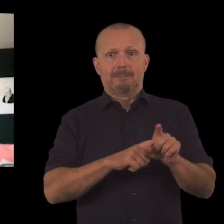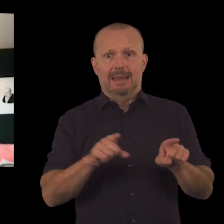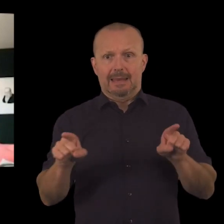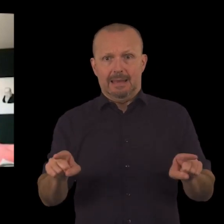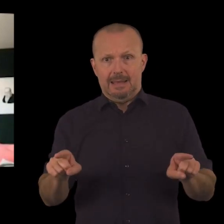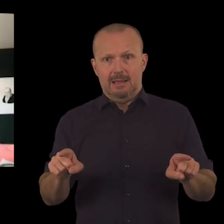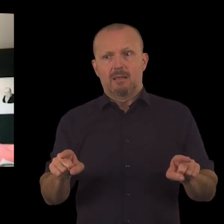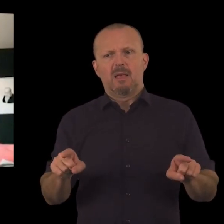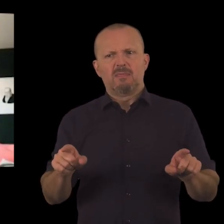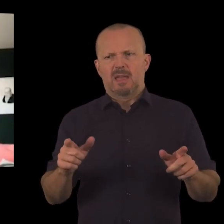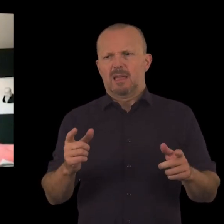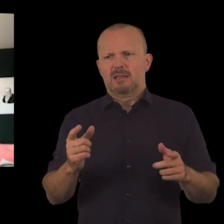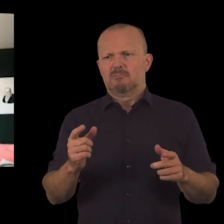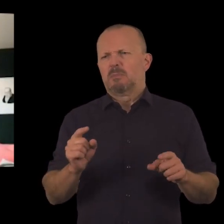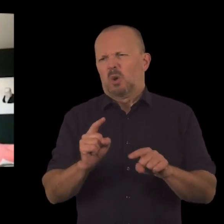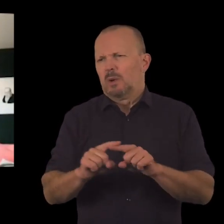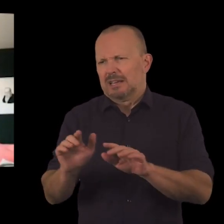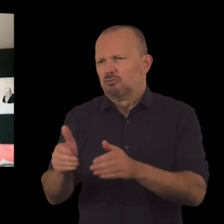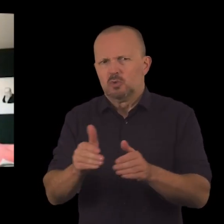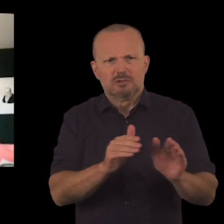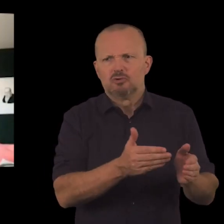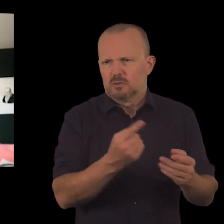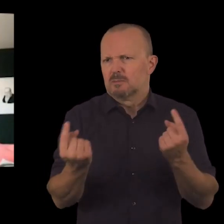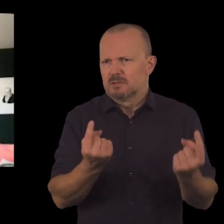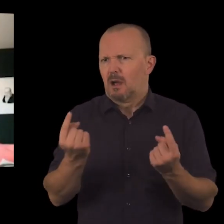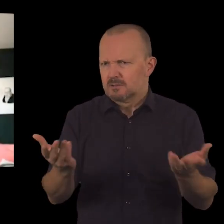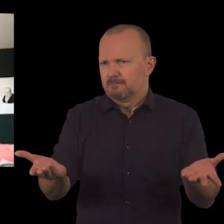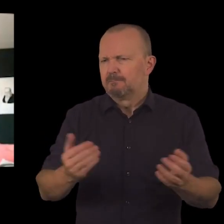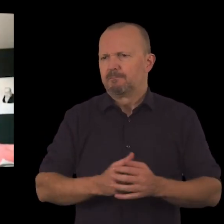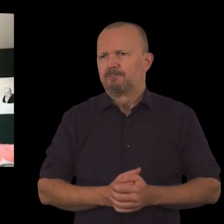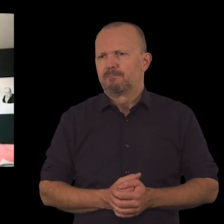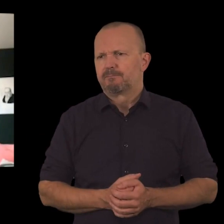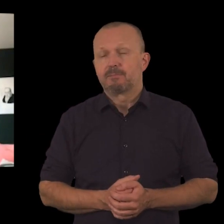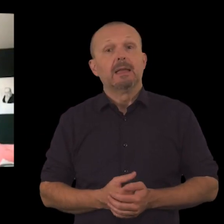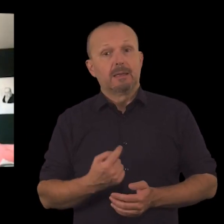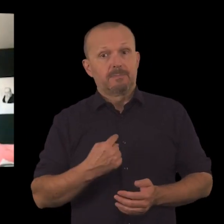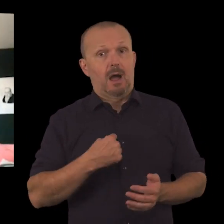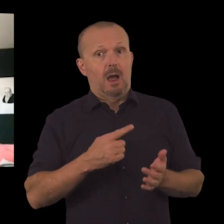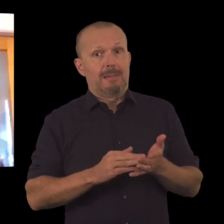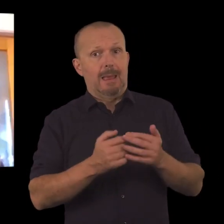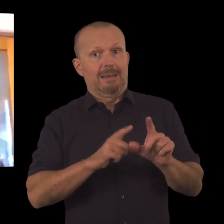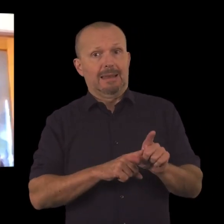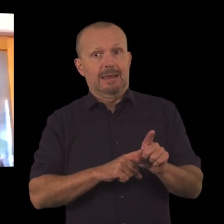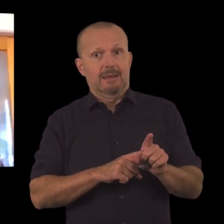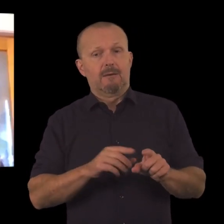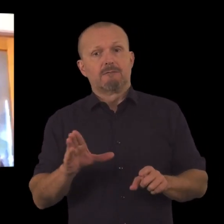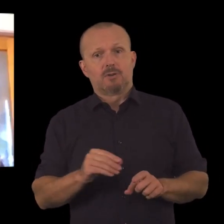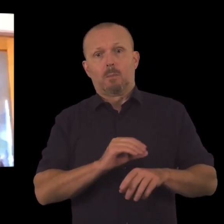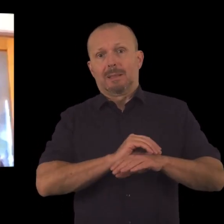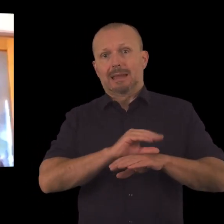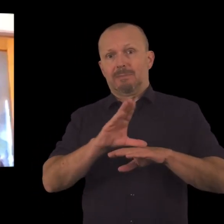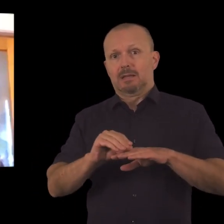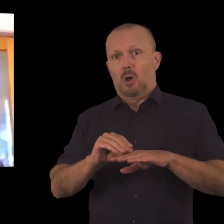and Emily, and they can probably have a quick word for themselves. Yeah. Yep. I'm Emily